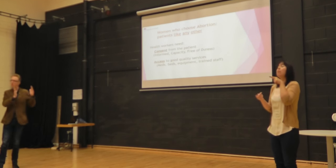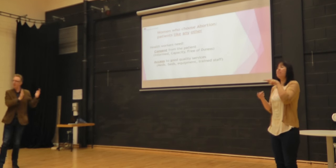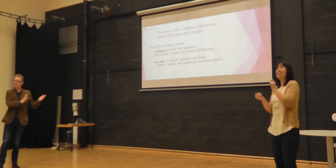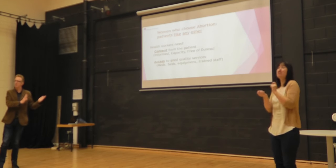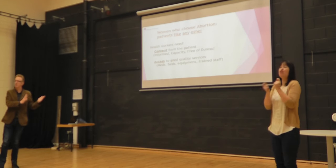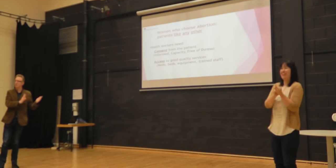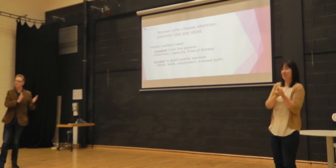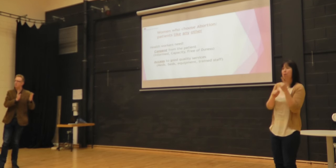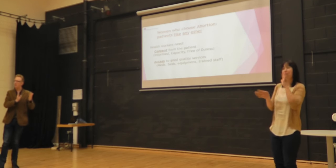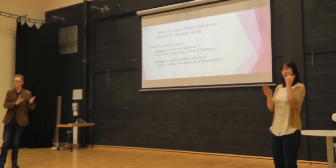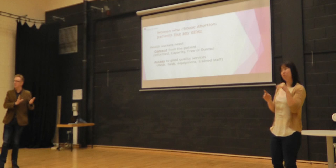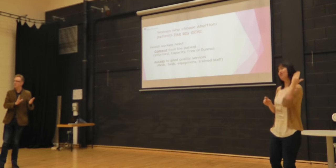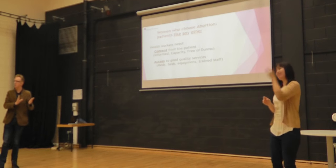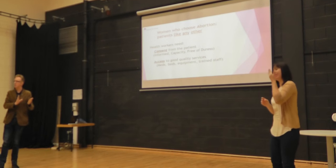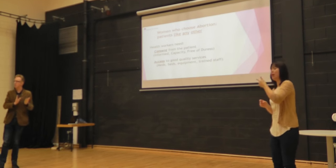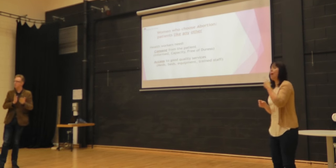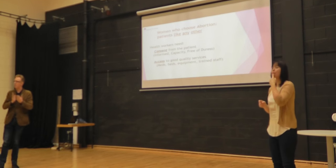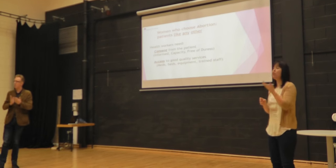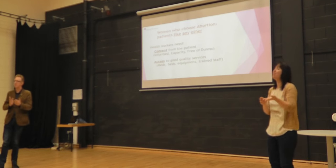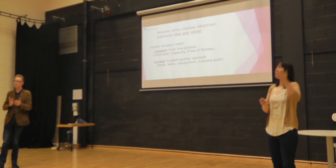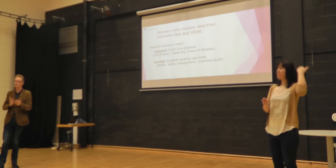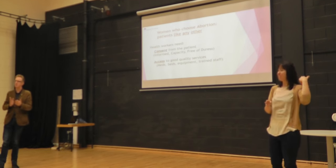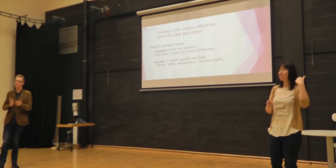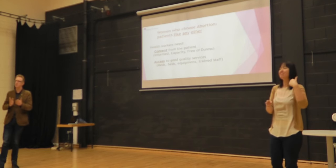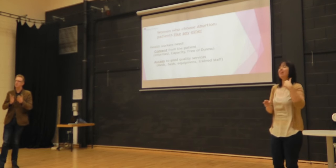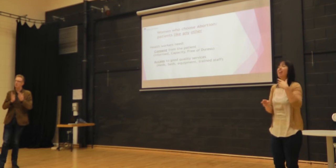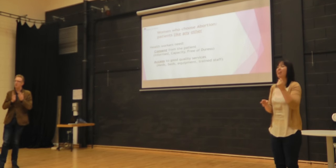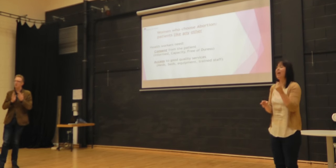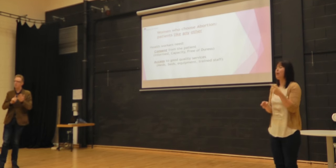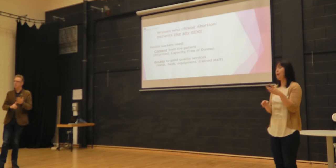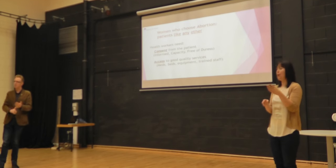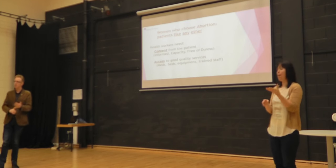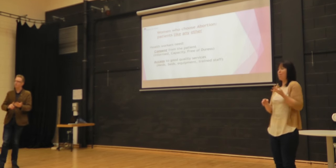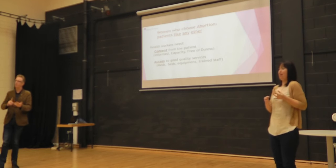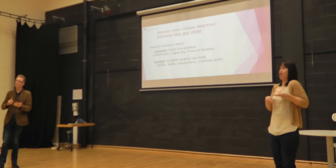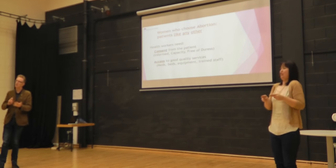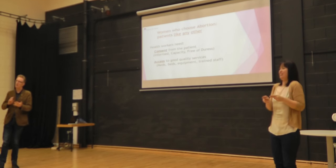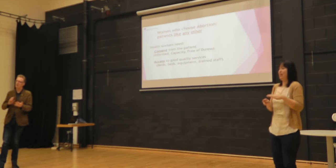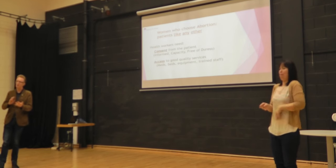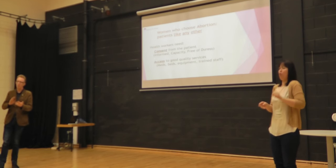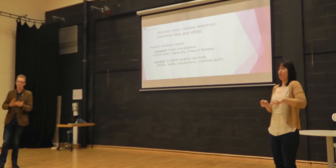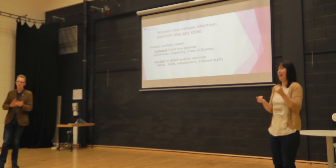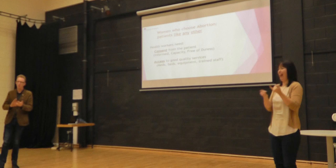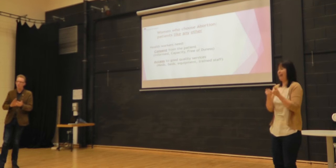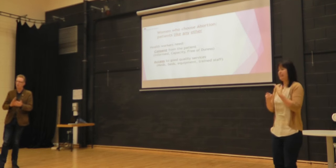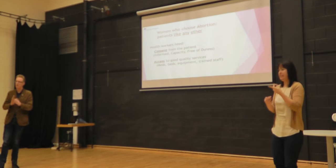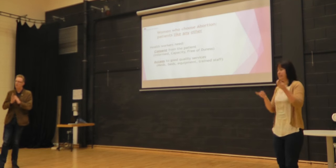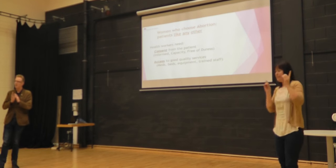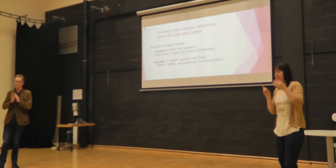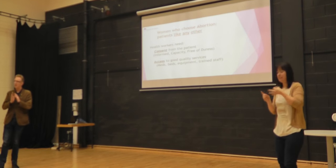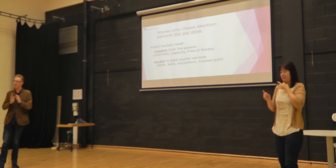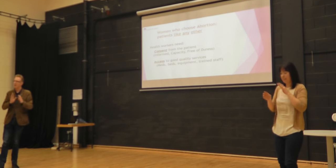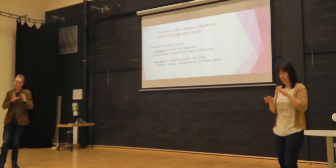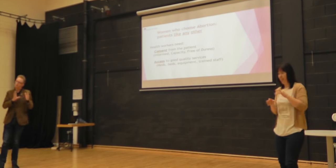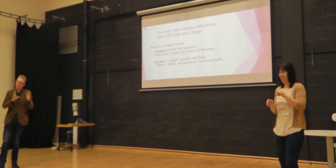the bad old days, backstreet abortions were very dangerous, they were unsafe, they weren't usually